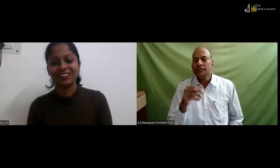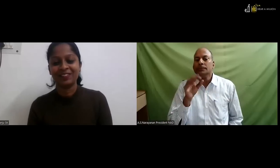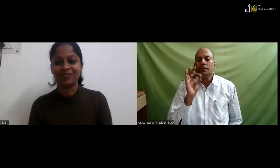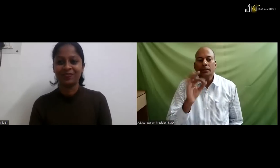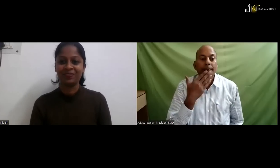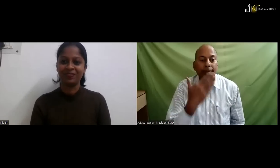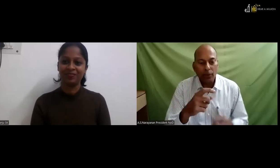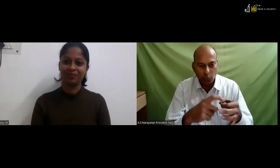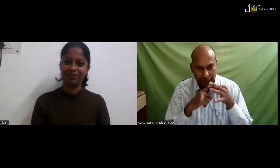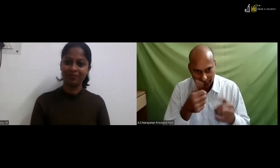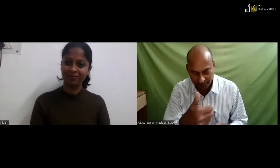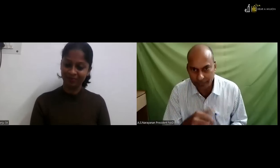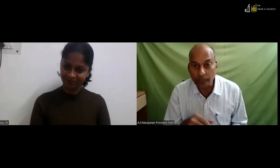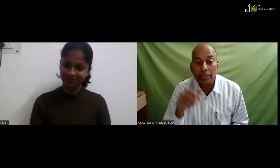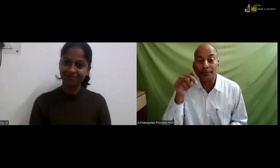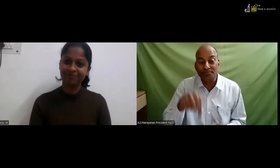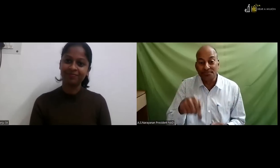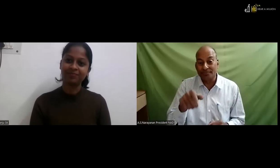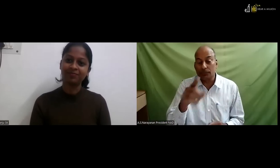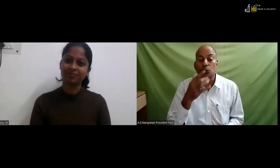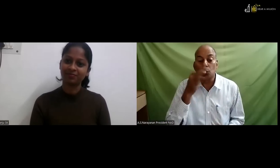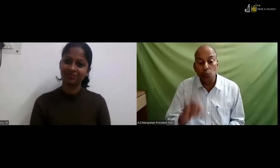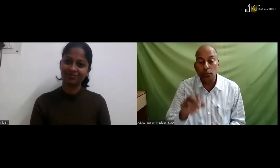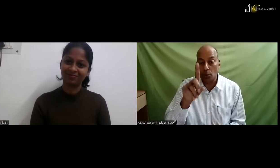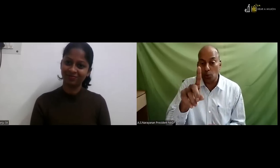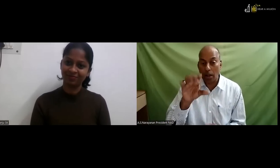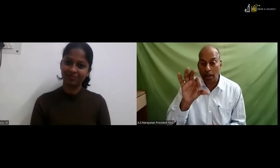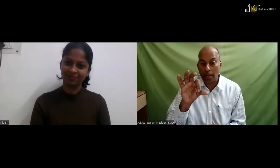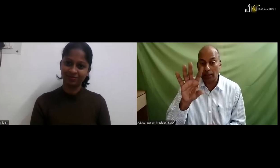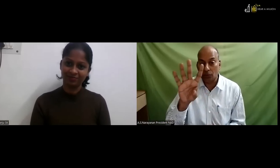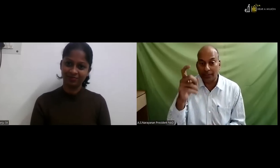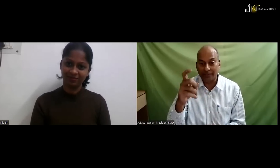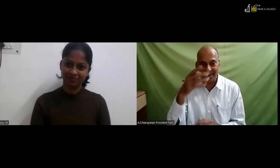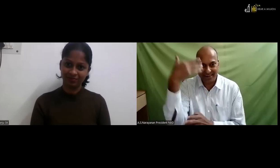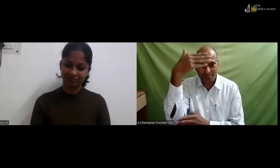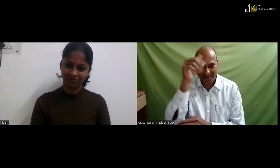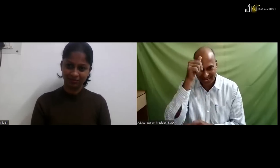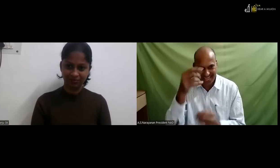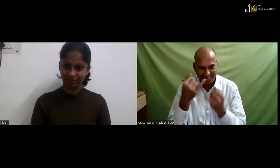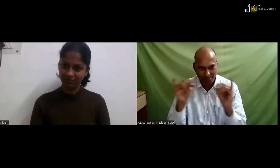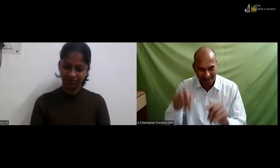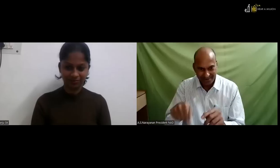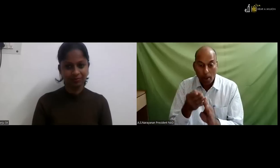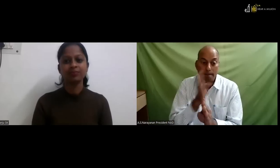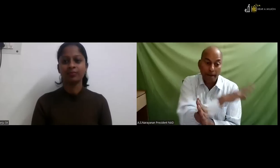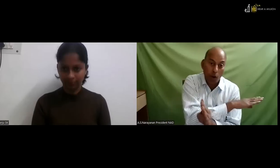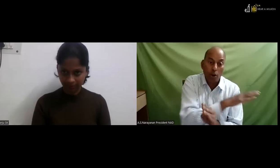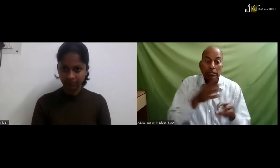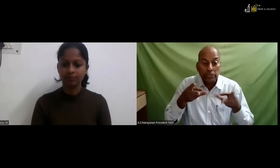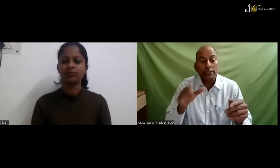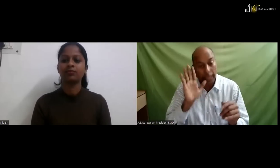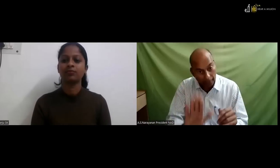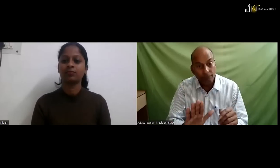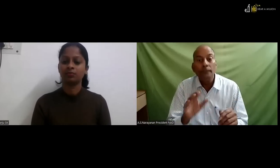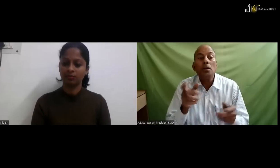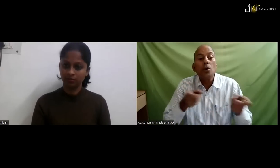any word with the government? Okay, thank you for the question. Actually, in 1997 when we got